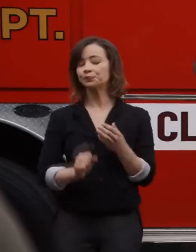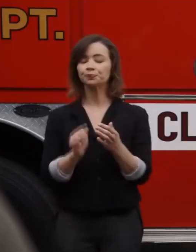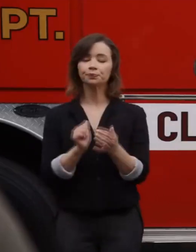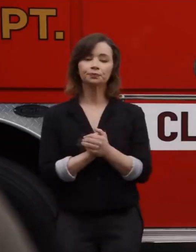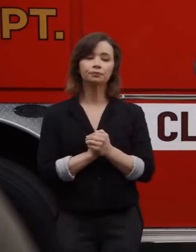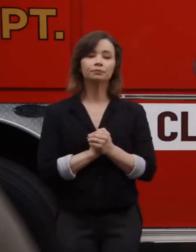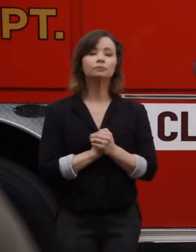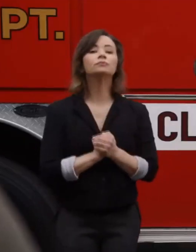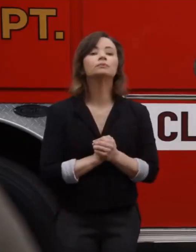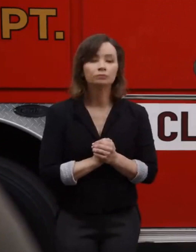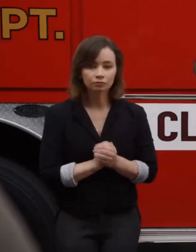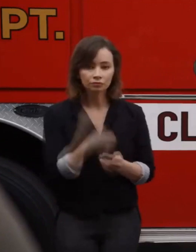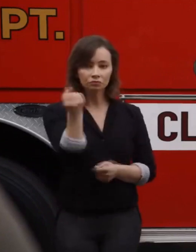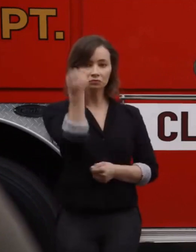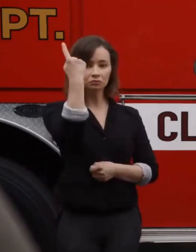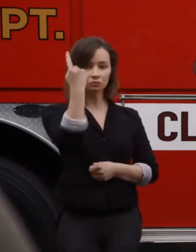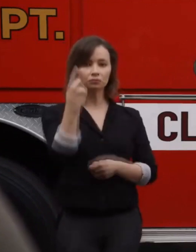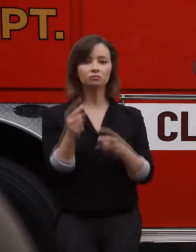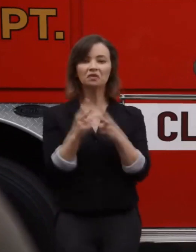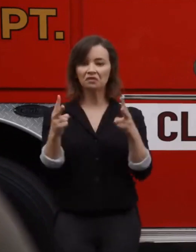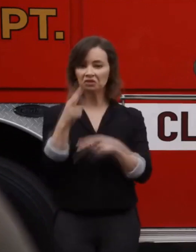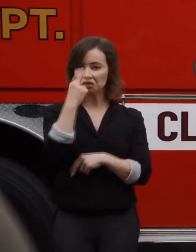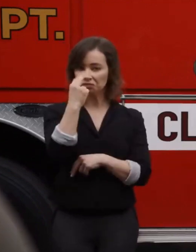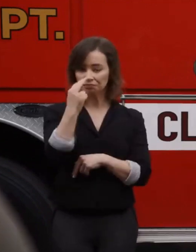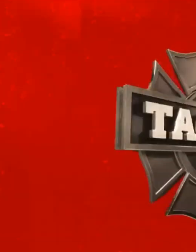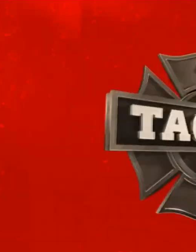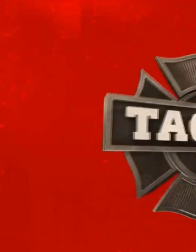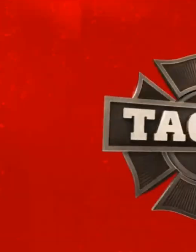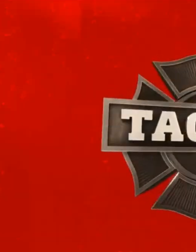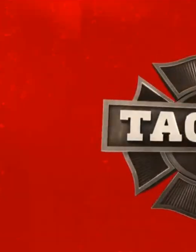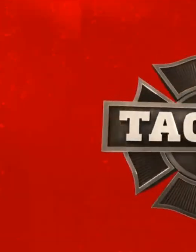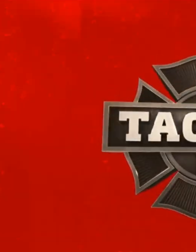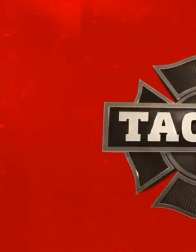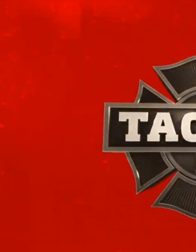Oh, I get it. Okay. Very funny.